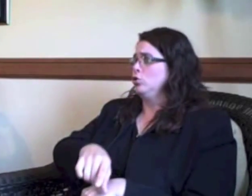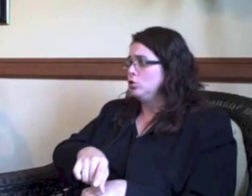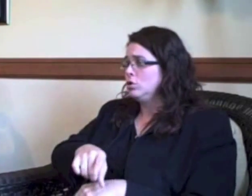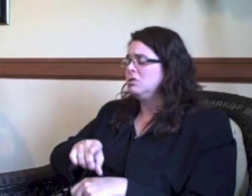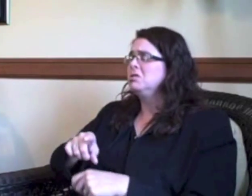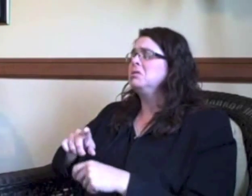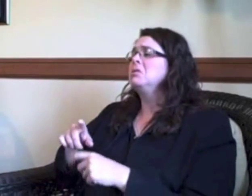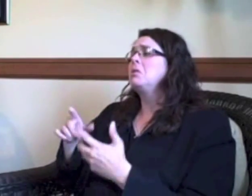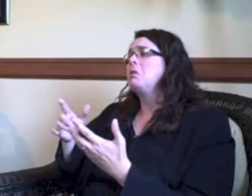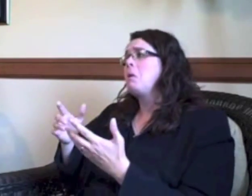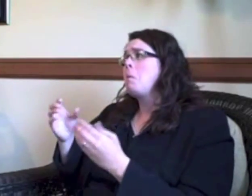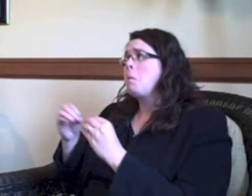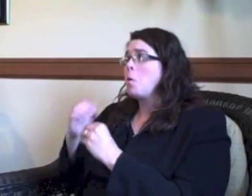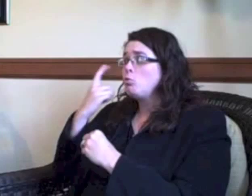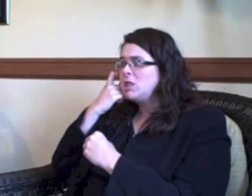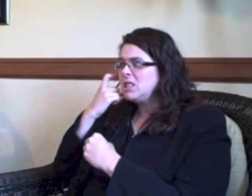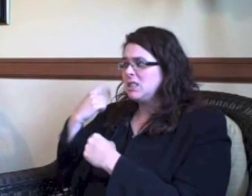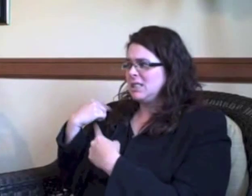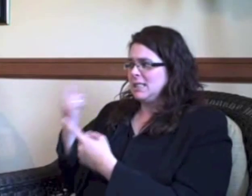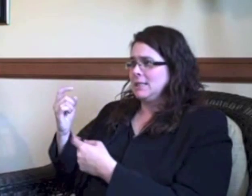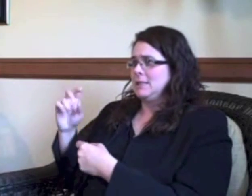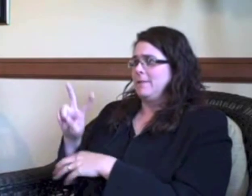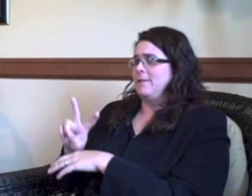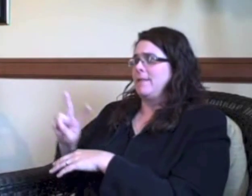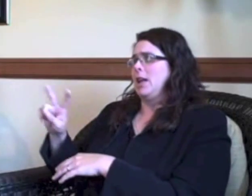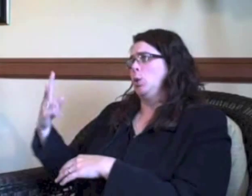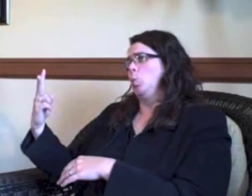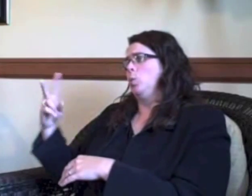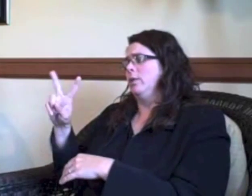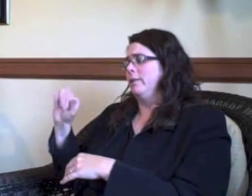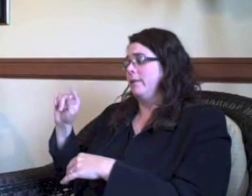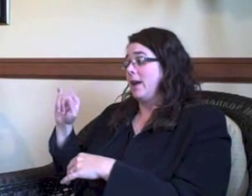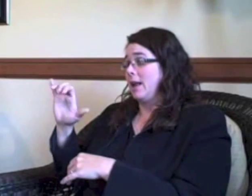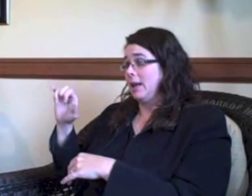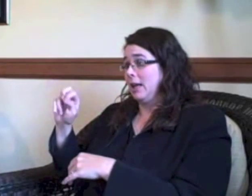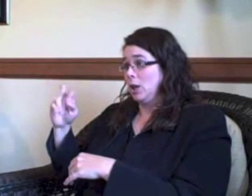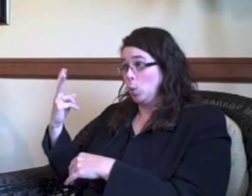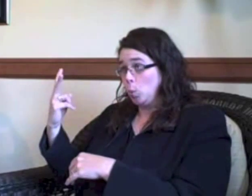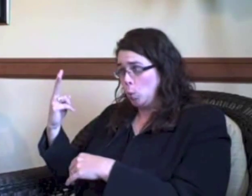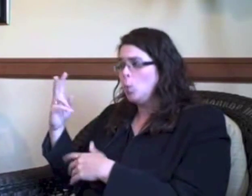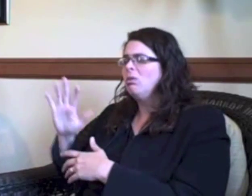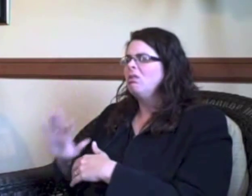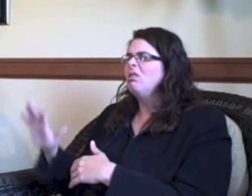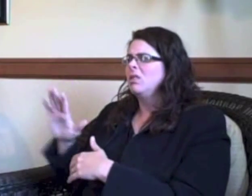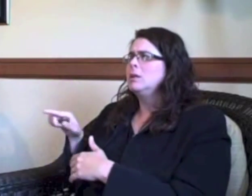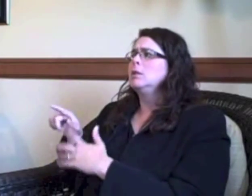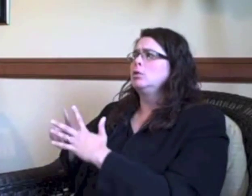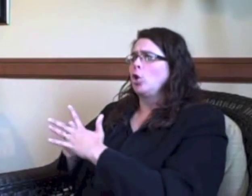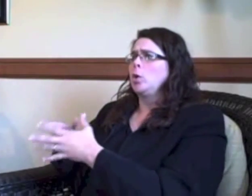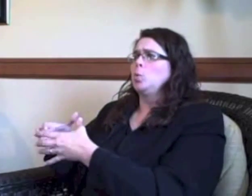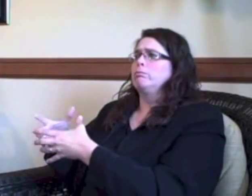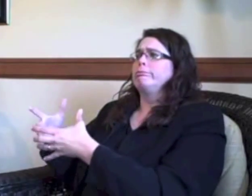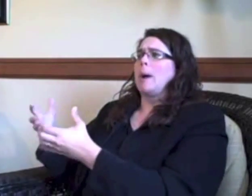been wonderful for the church. More recently, since Vatican II,